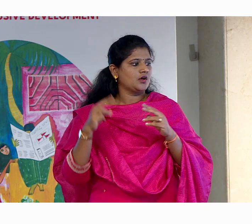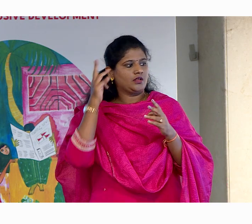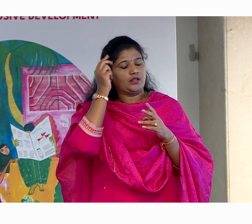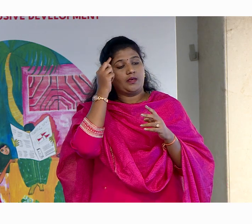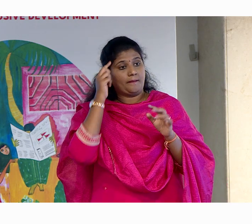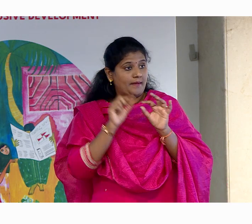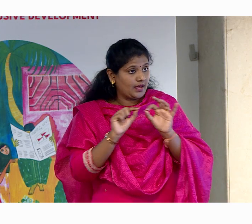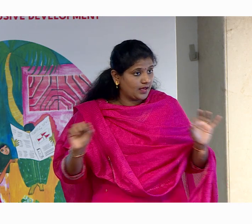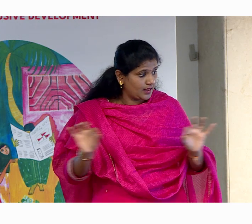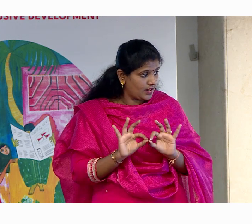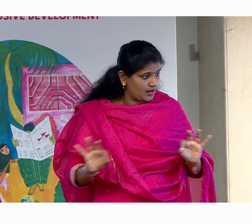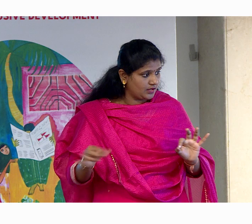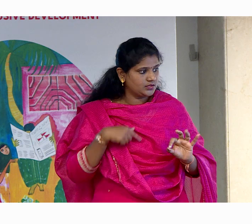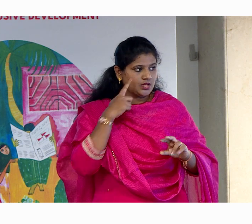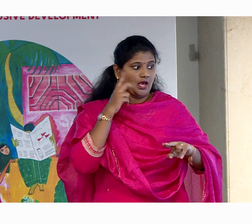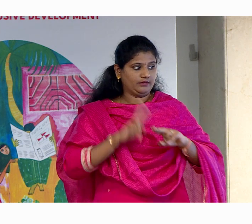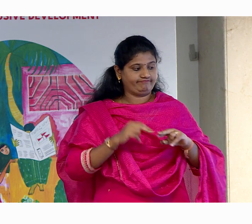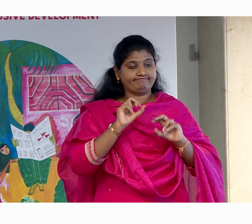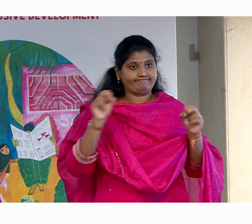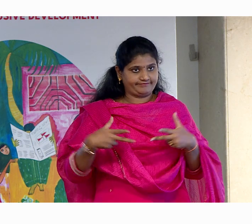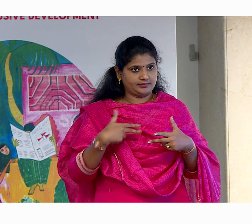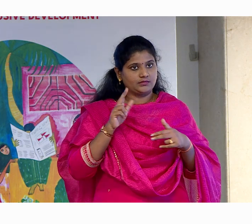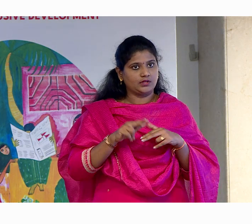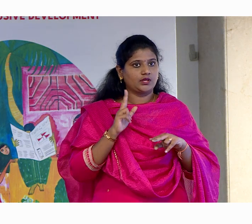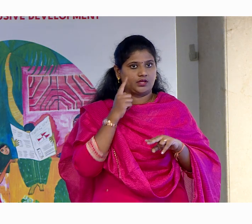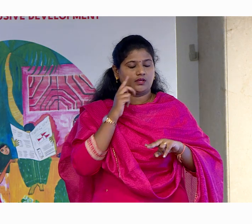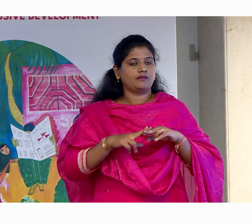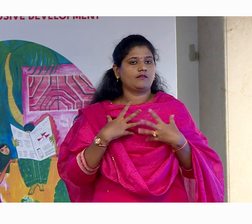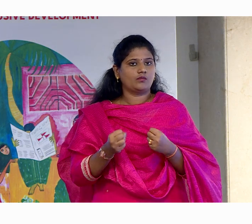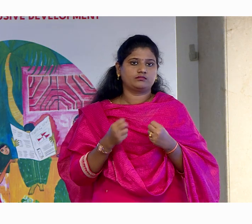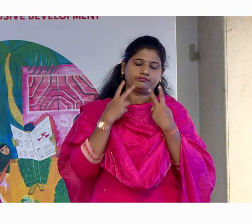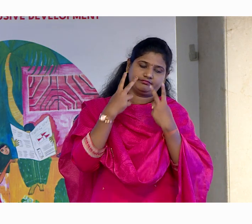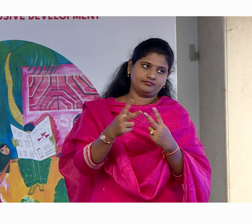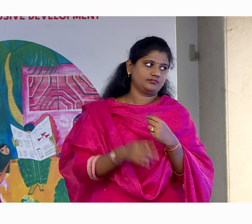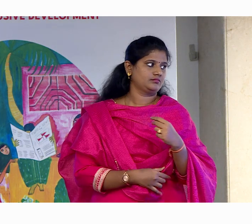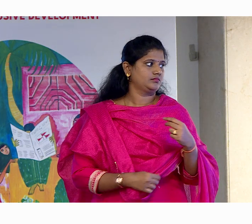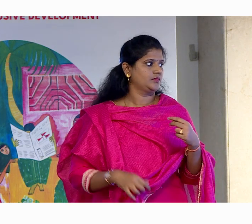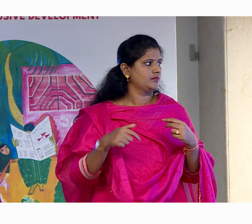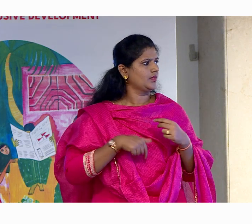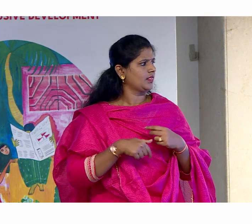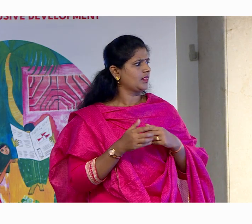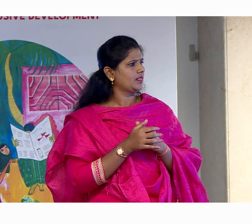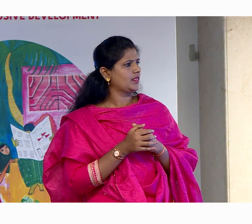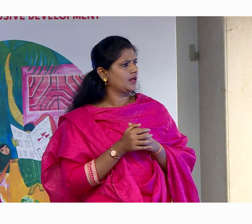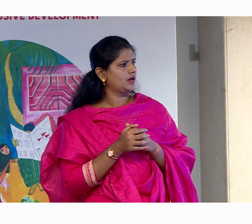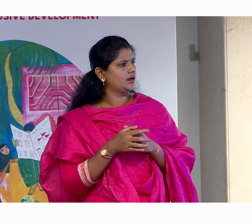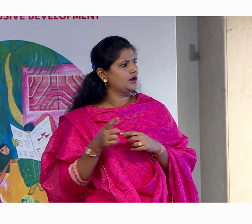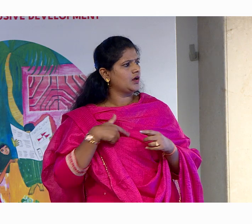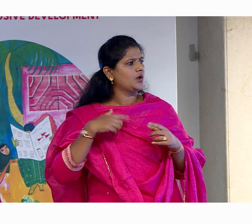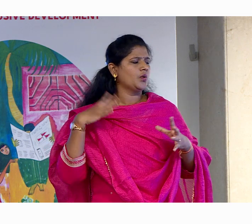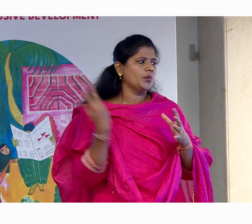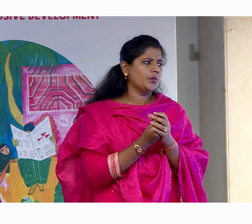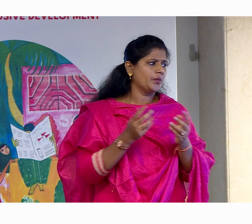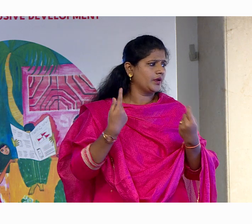And here's the website if you want to go to that. Now, based on all of this work, we tried